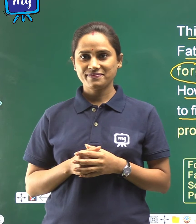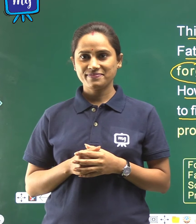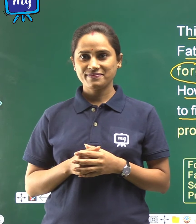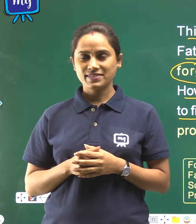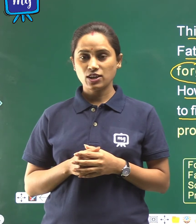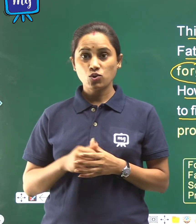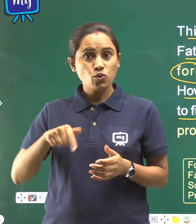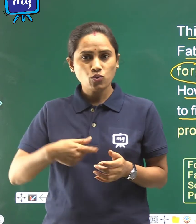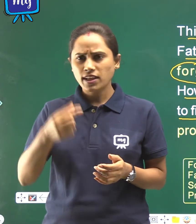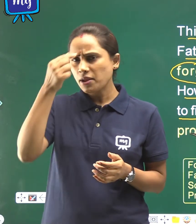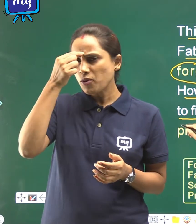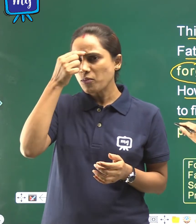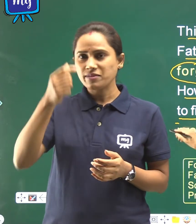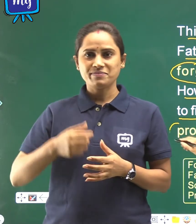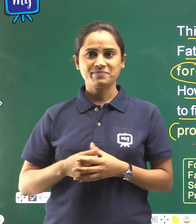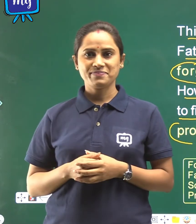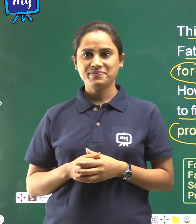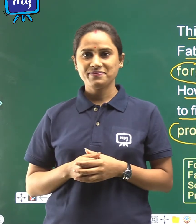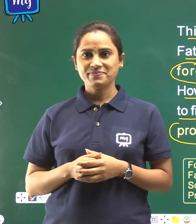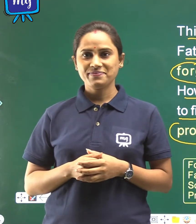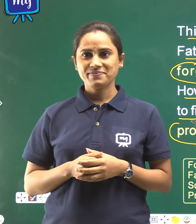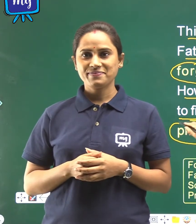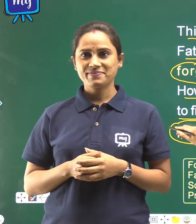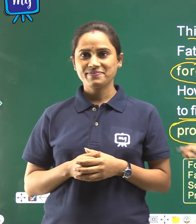to their problem.